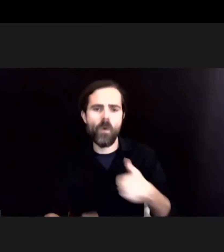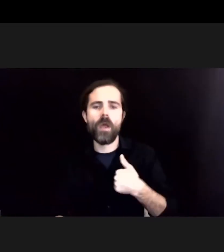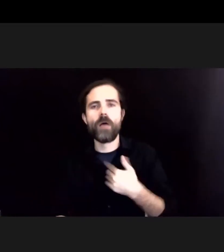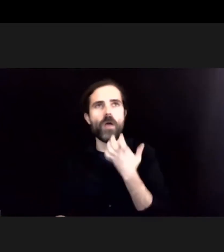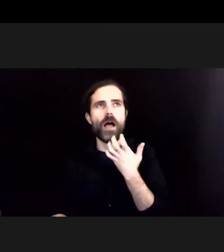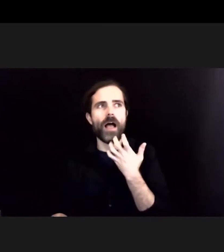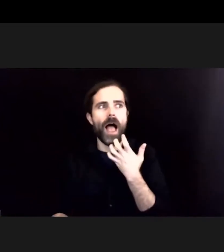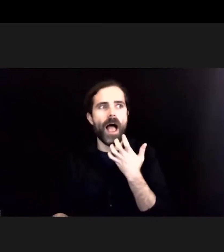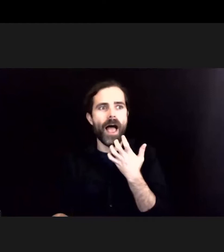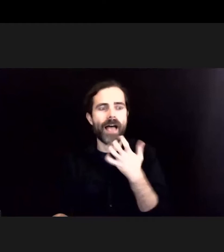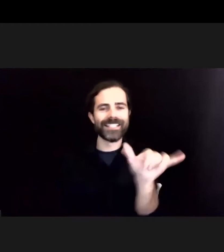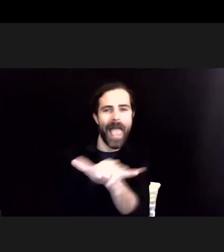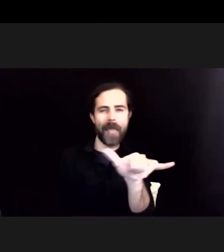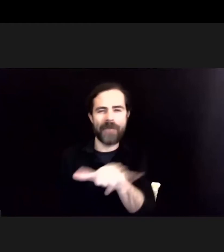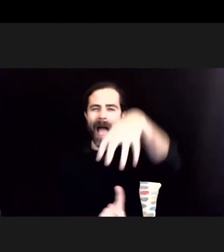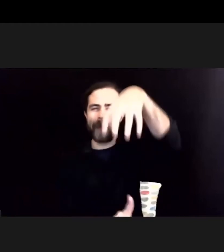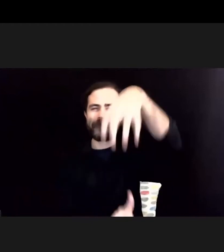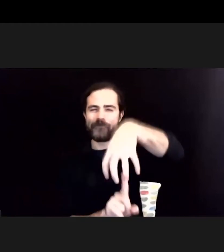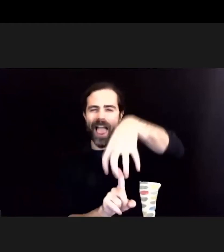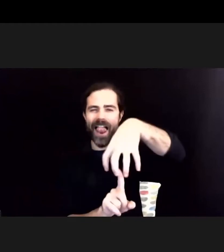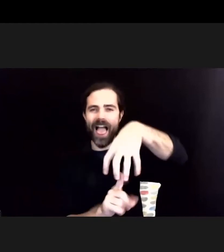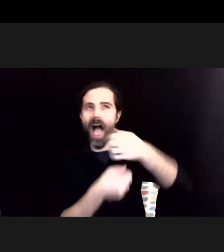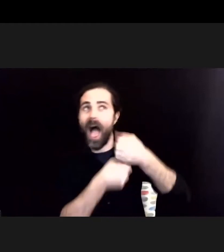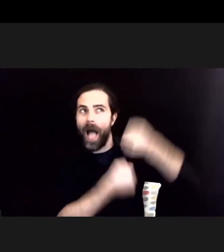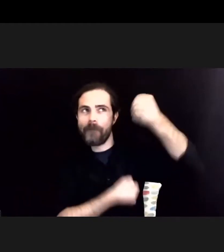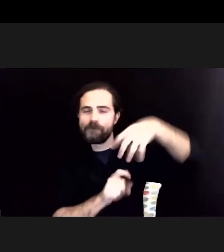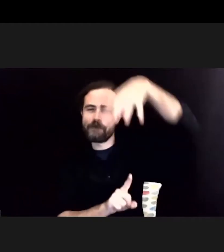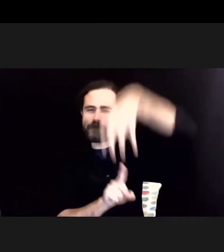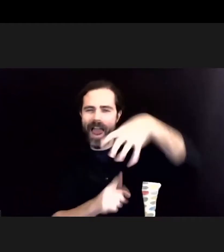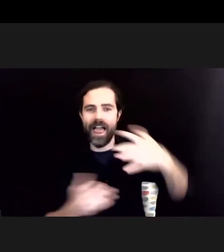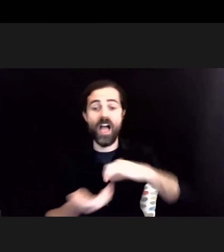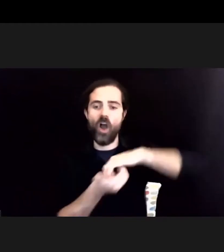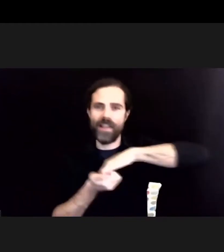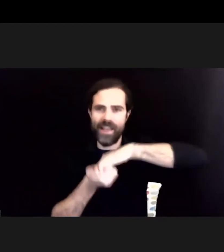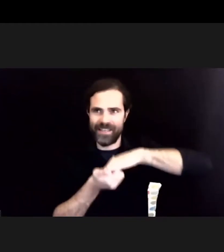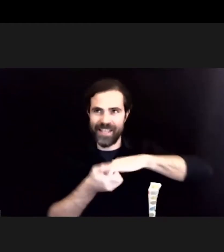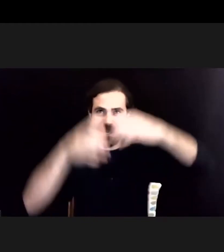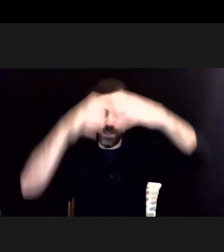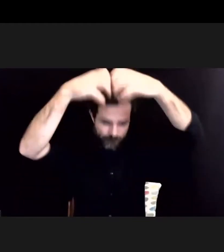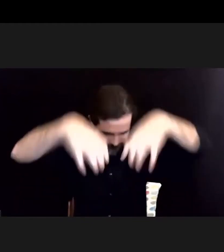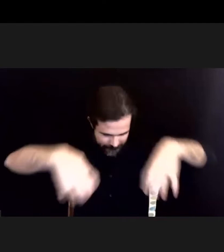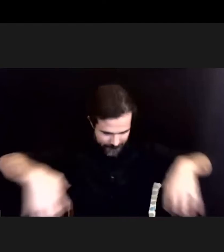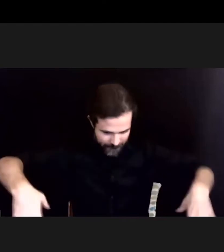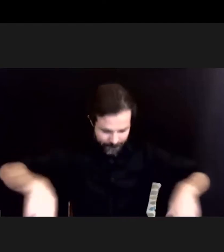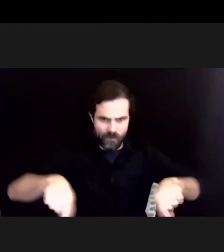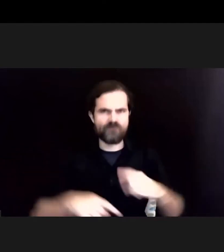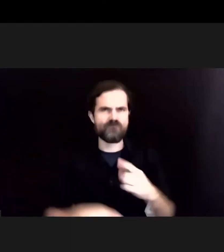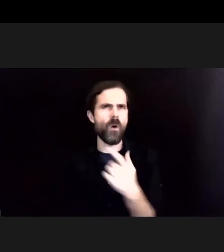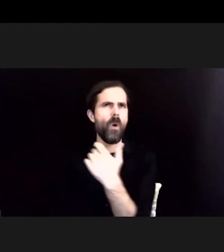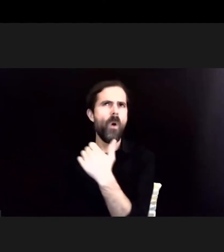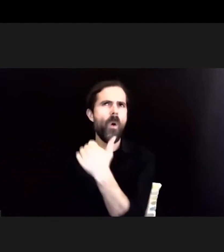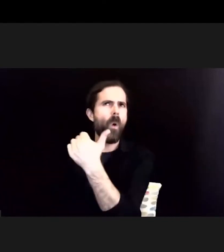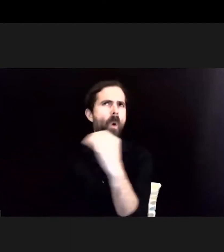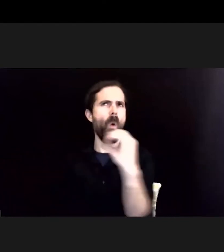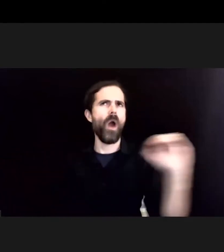organizations representing persons with disabilities at European level. So we gather over 100 organizations working in the